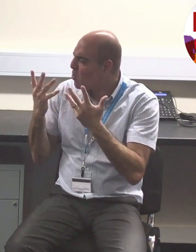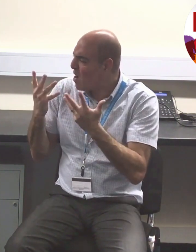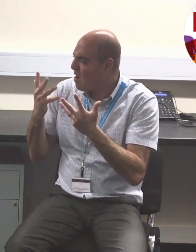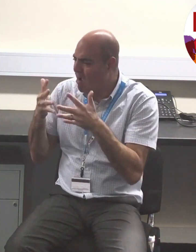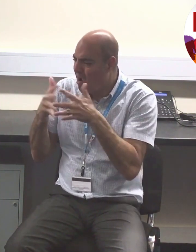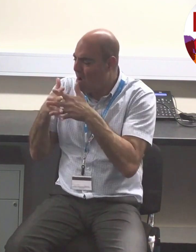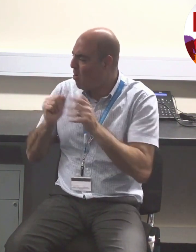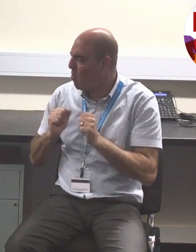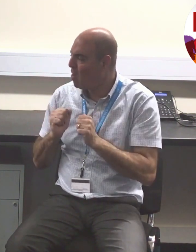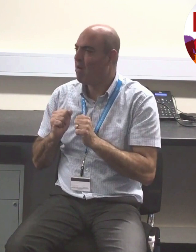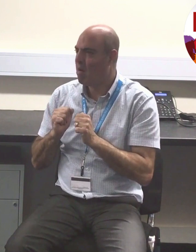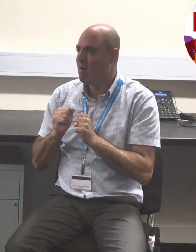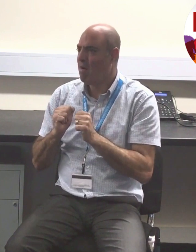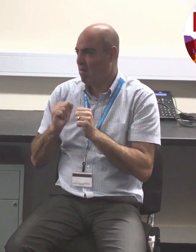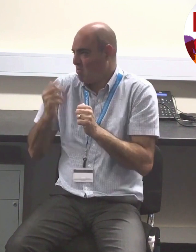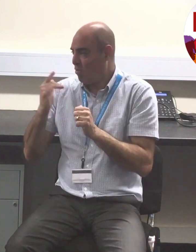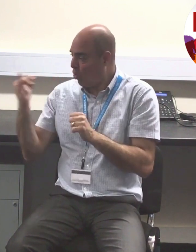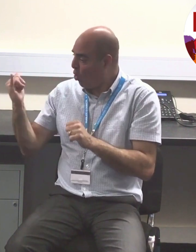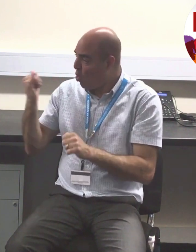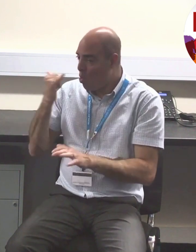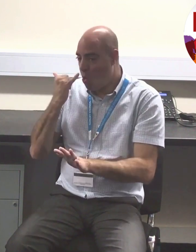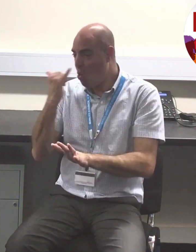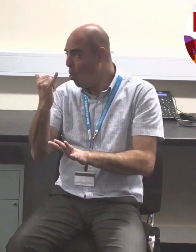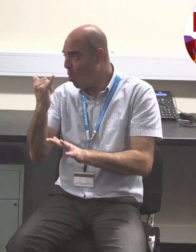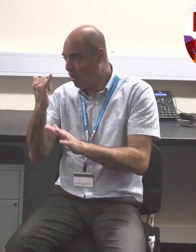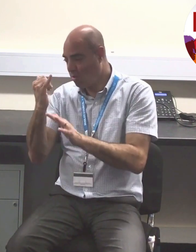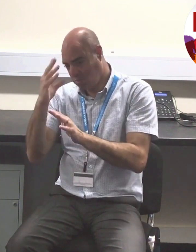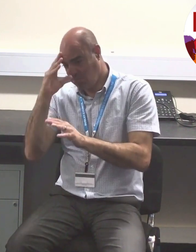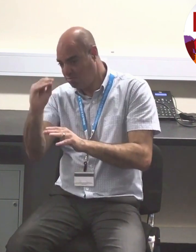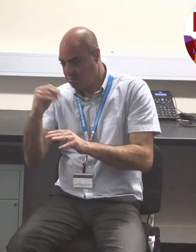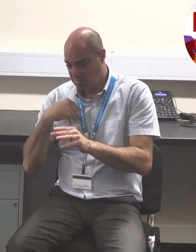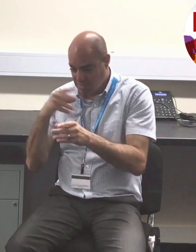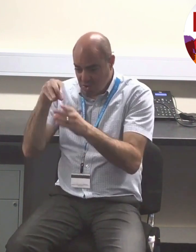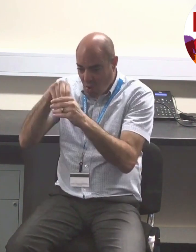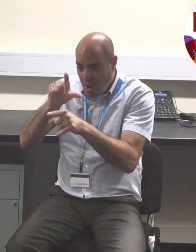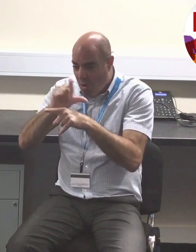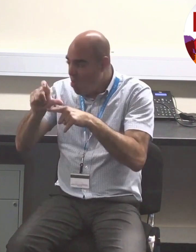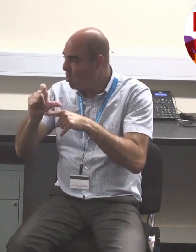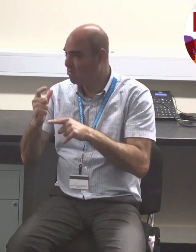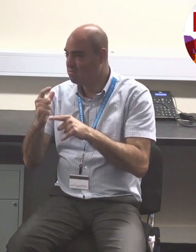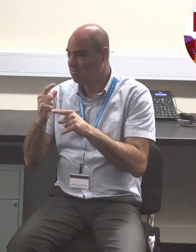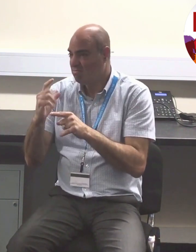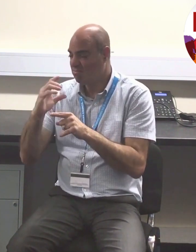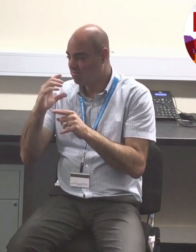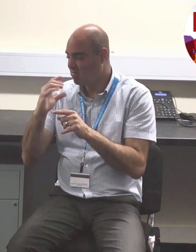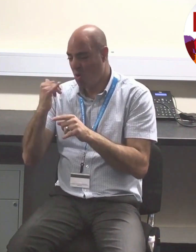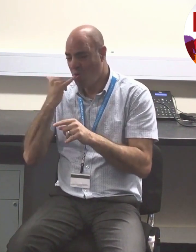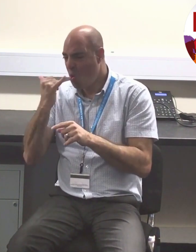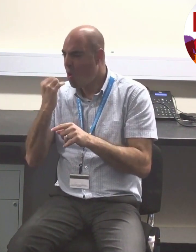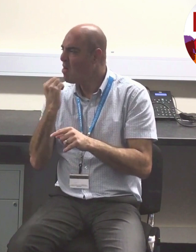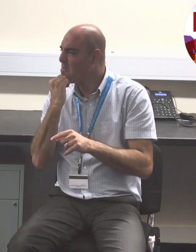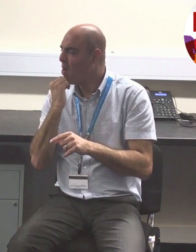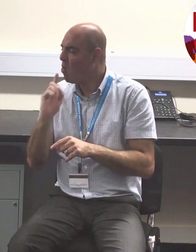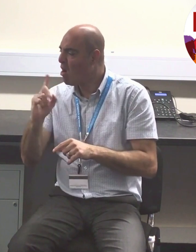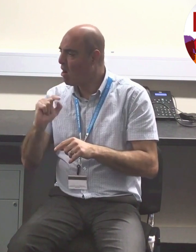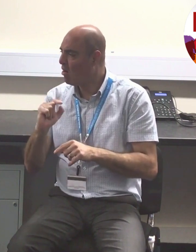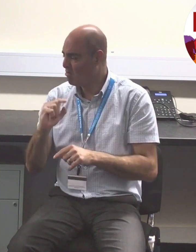in. You can find some information on that though. You can make a call through to about the